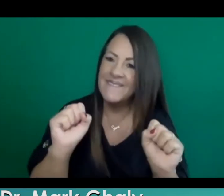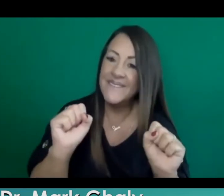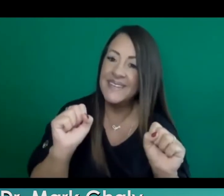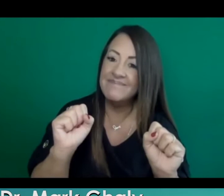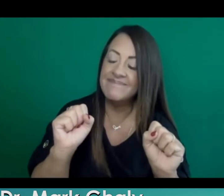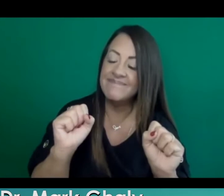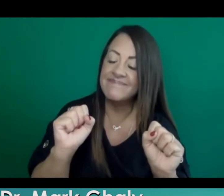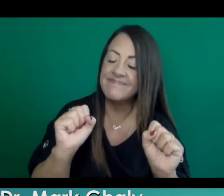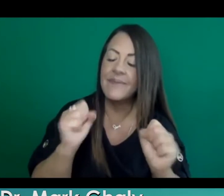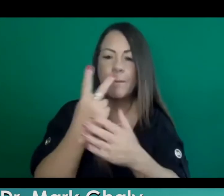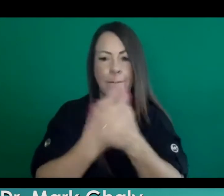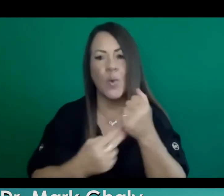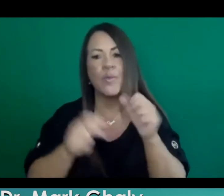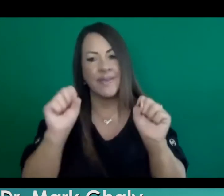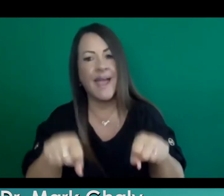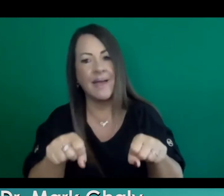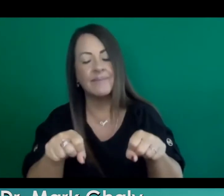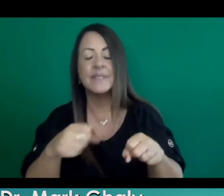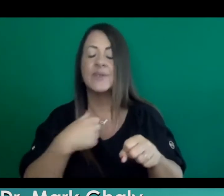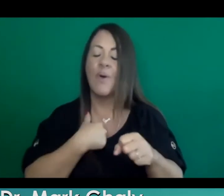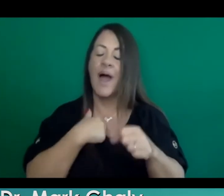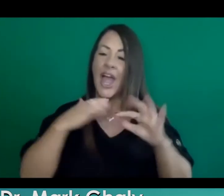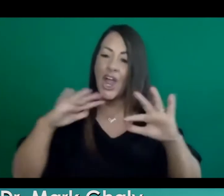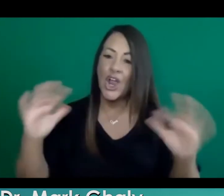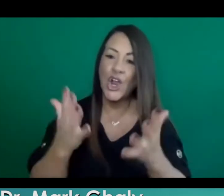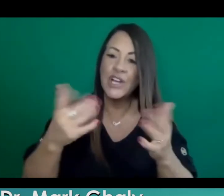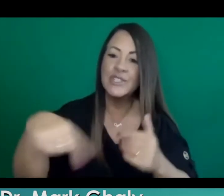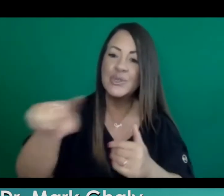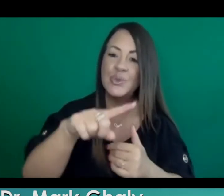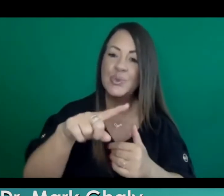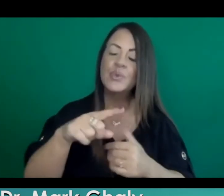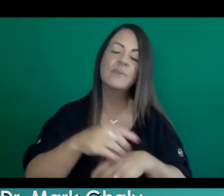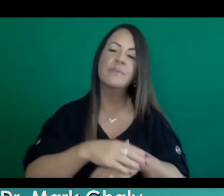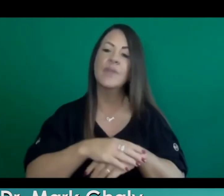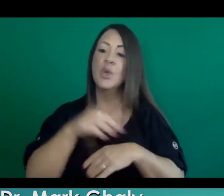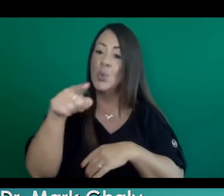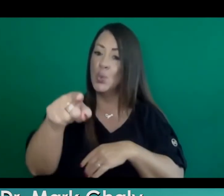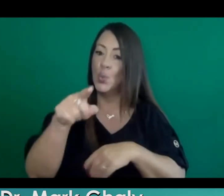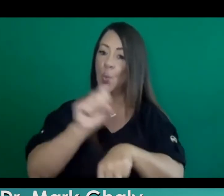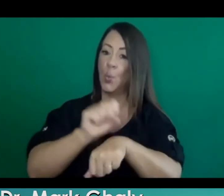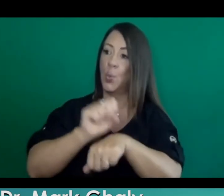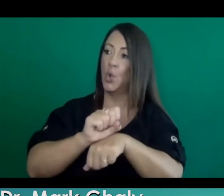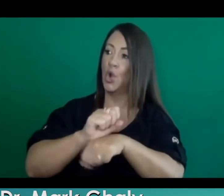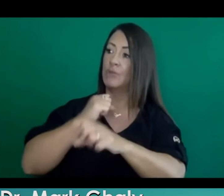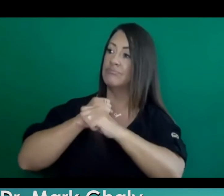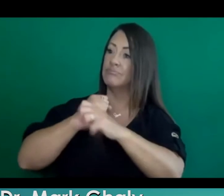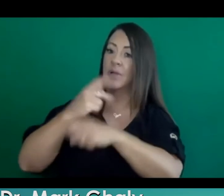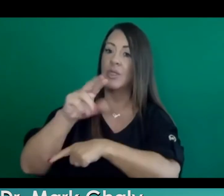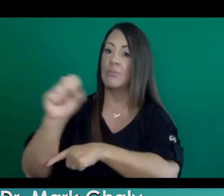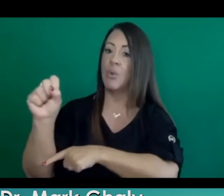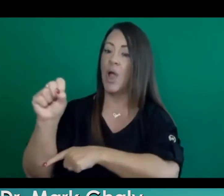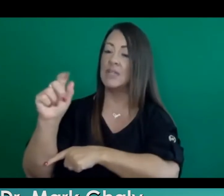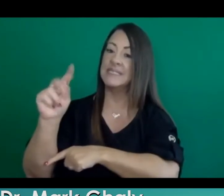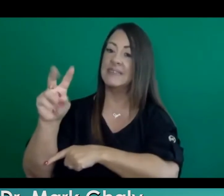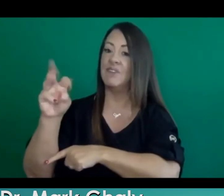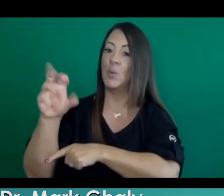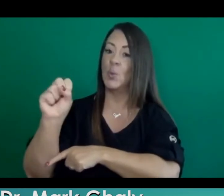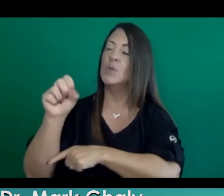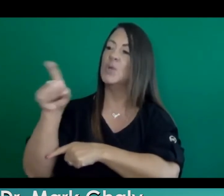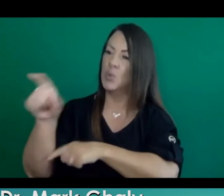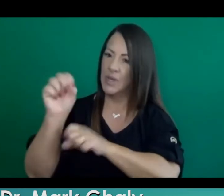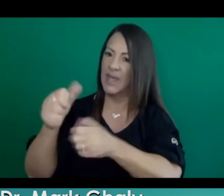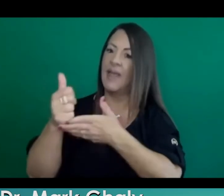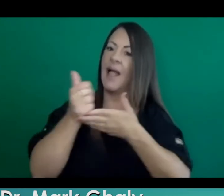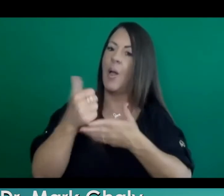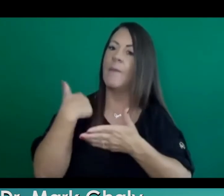I implore all of you who control the pen and the press to really help deliver some of those messages as well, because I think they're key. And the